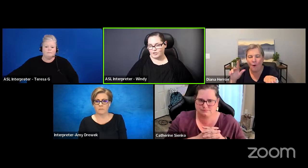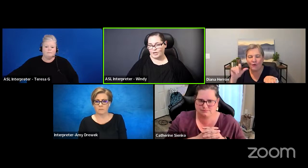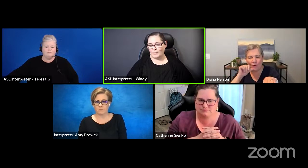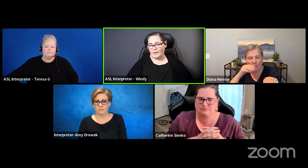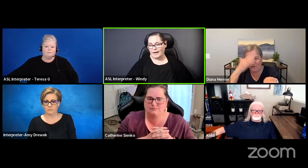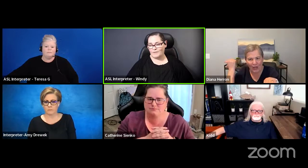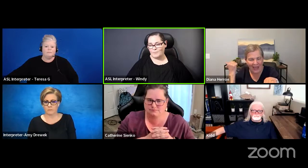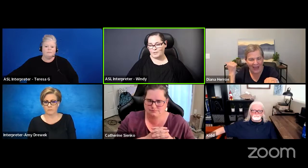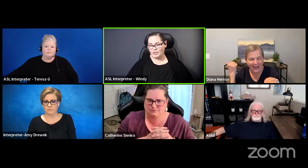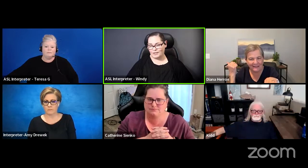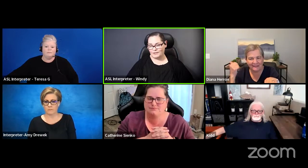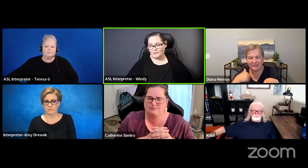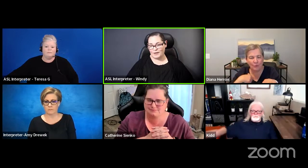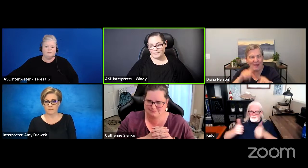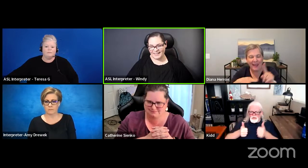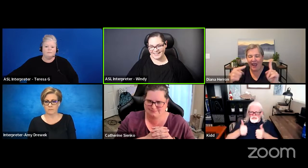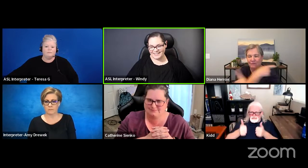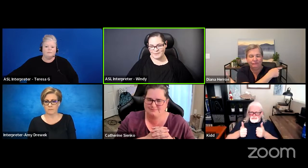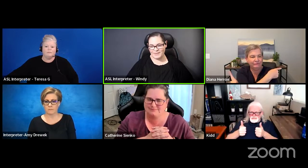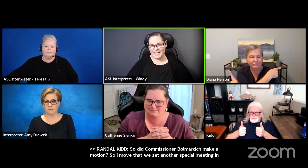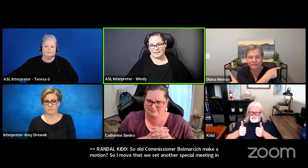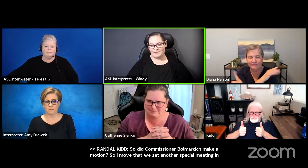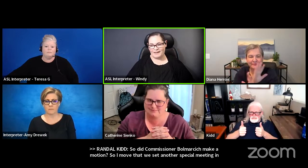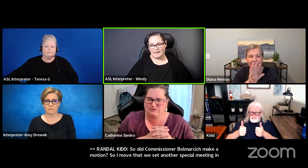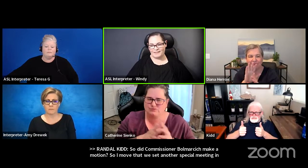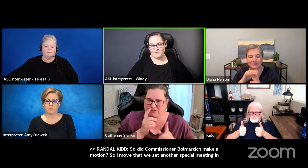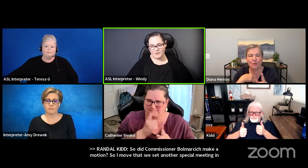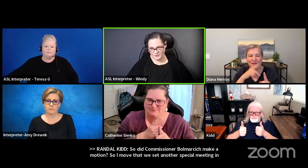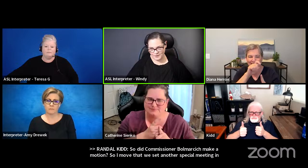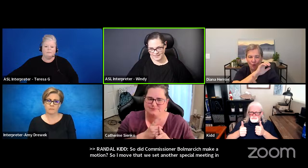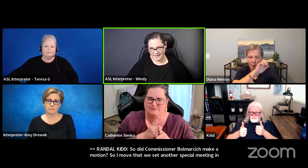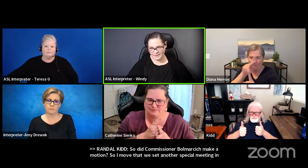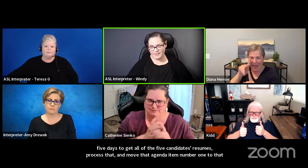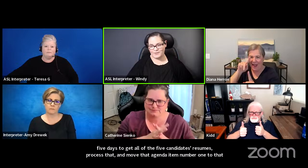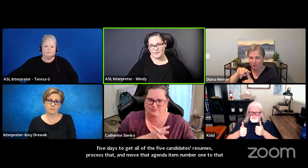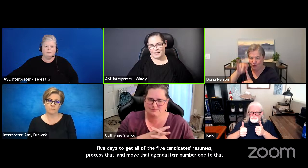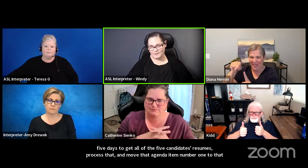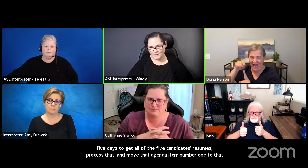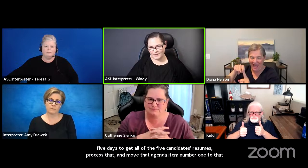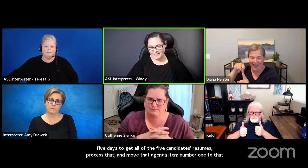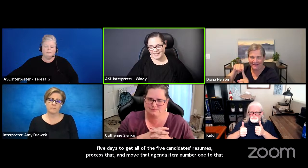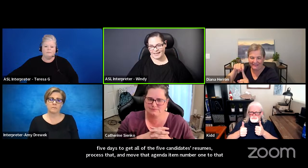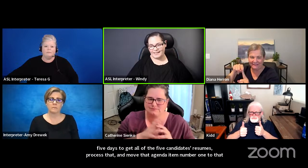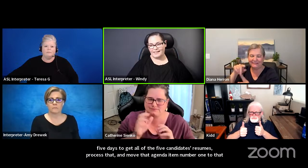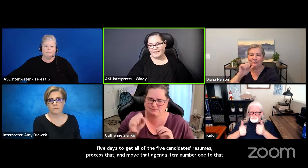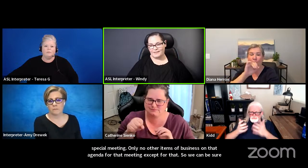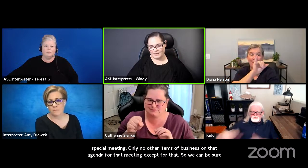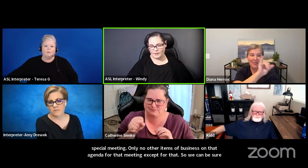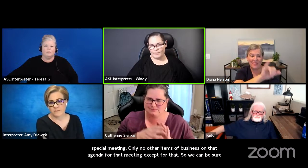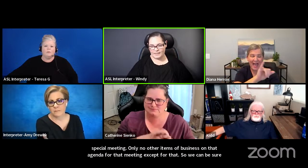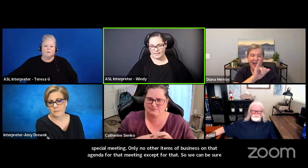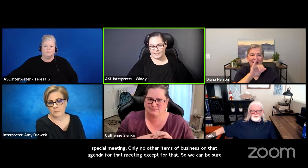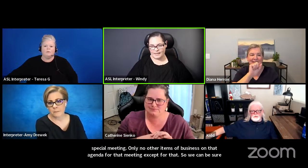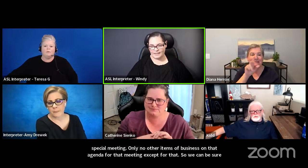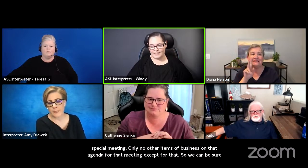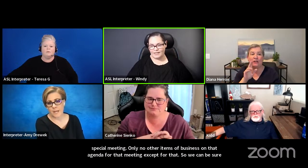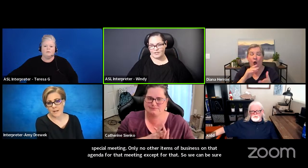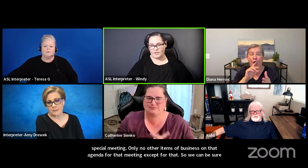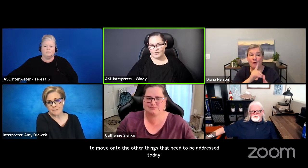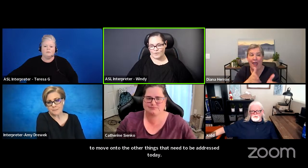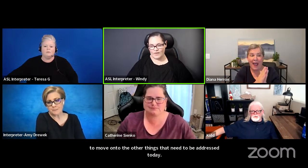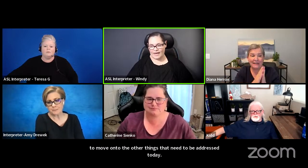This is Commissioner Hare. We have a motion on the floor already, so we can't divert from that. We do have to address that. We have to go back to